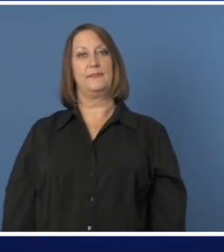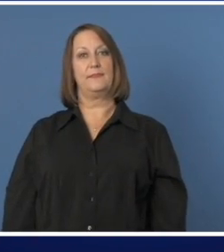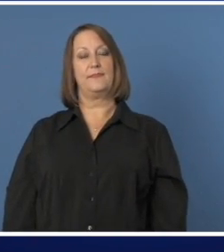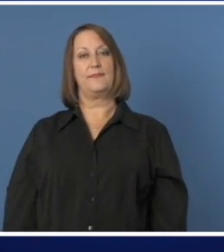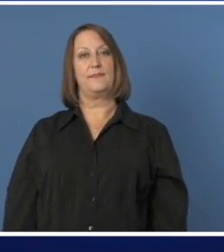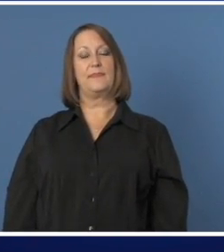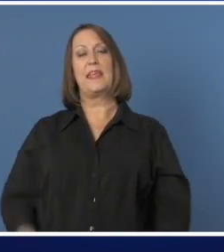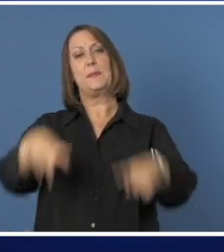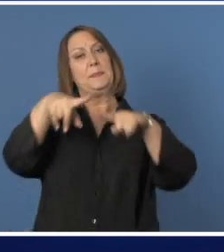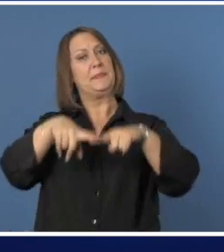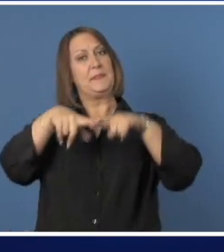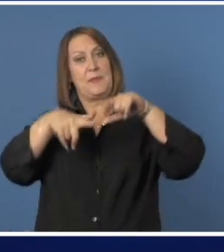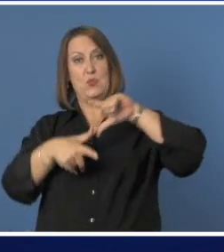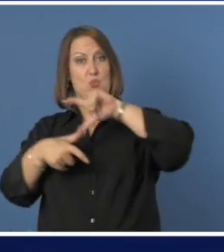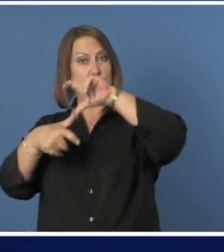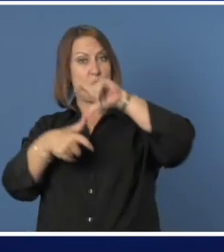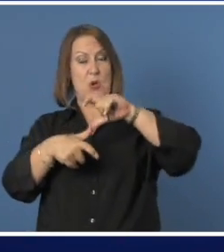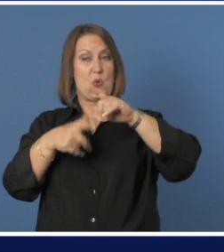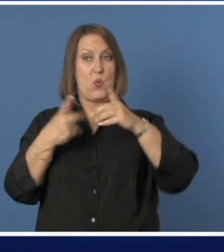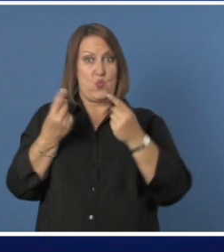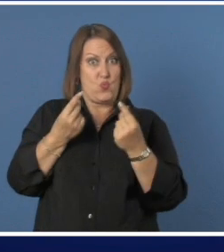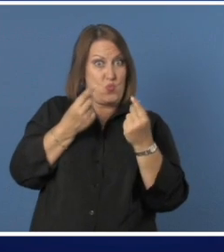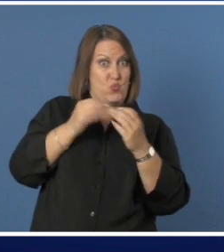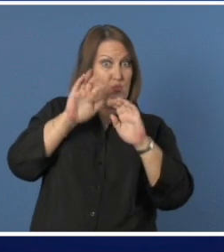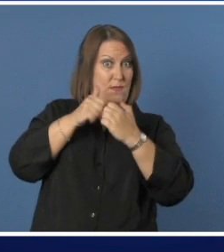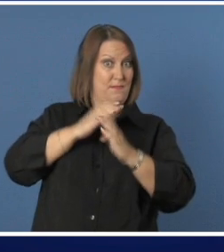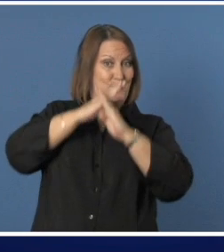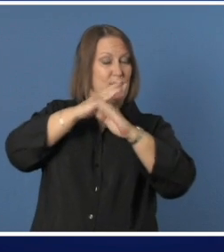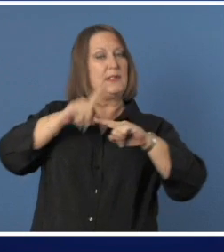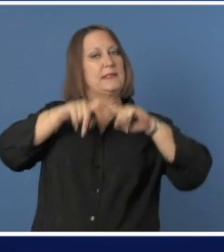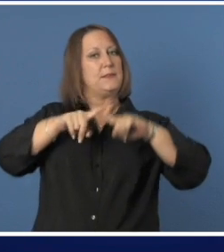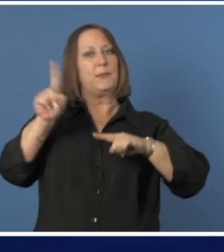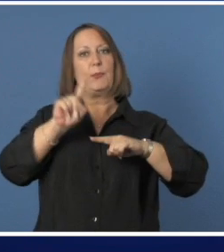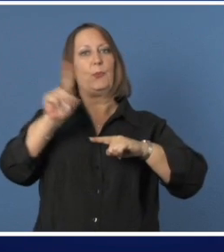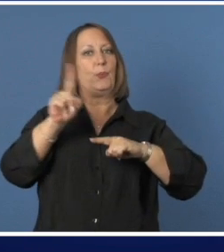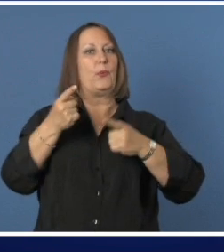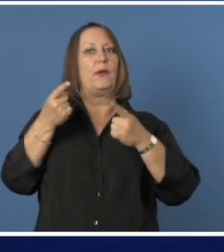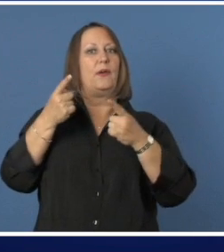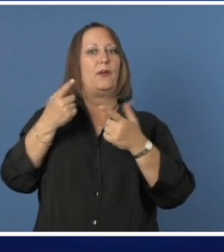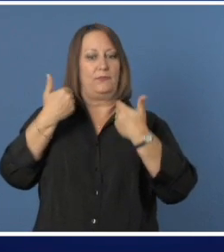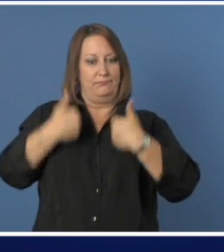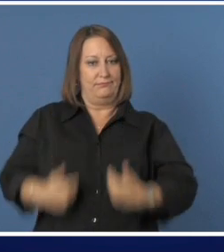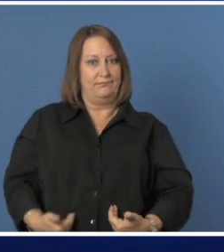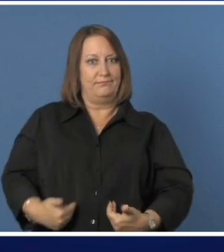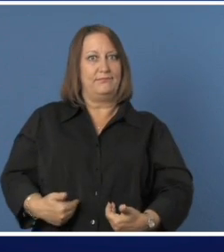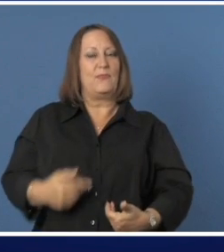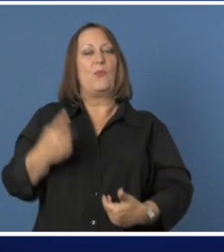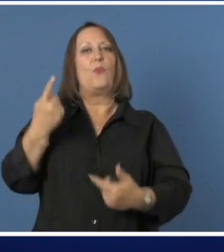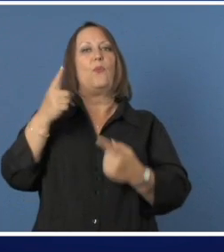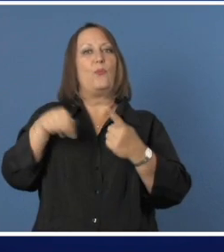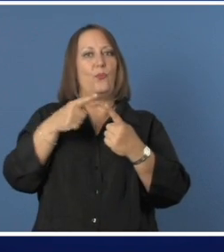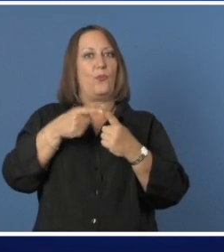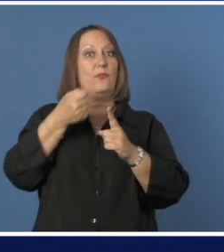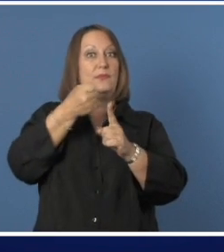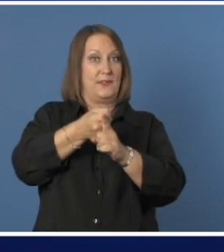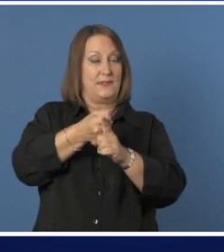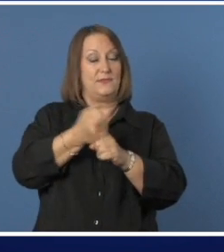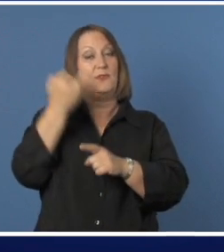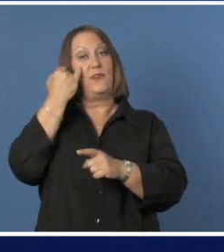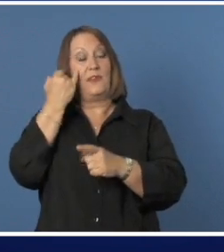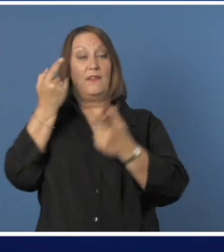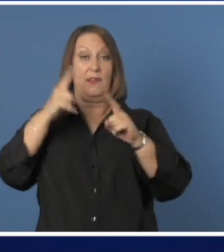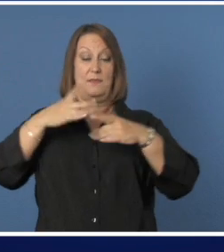if you are in a structure for example residence